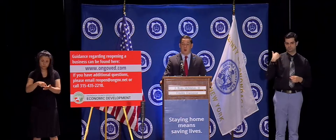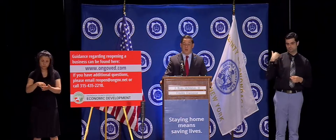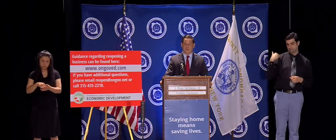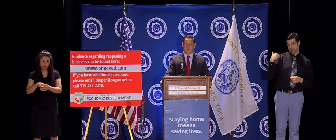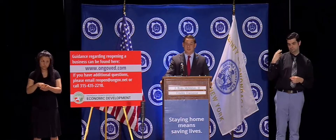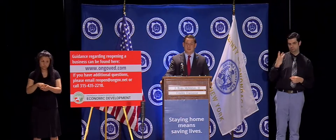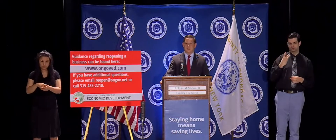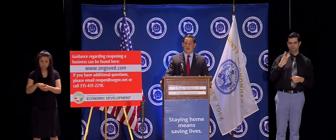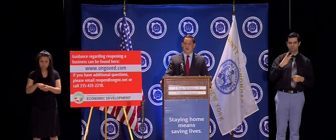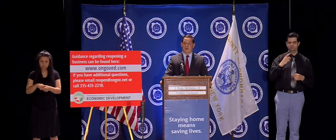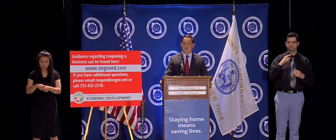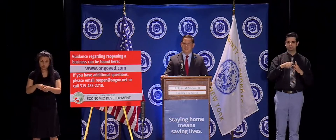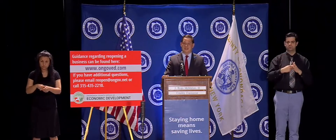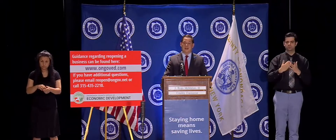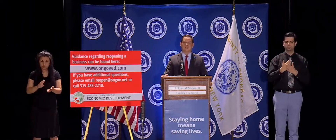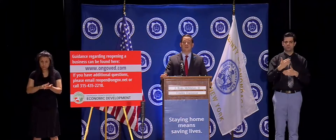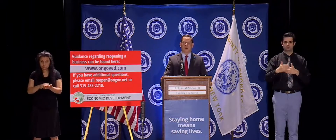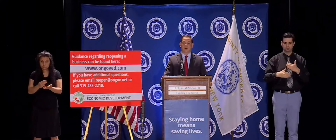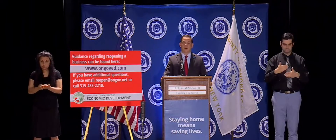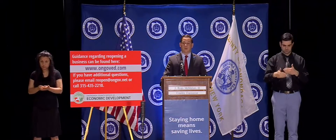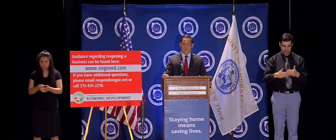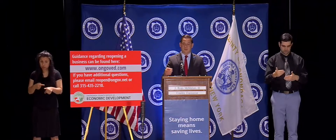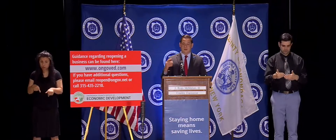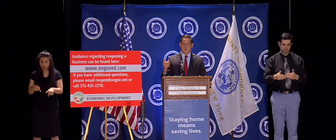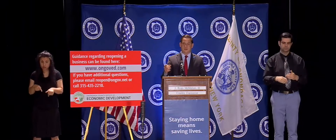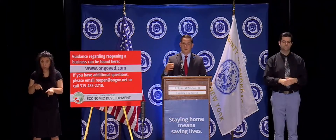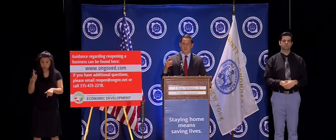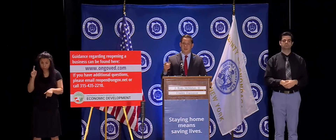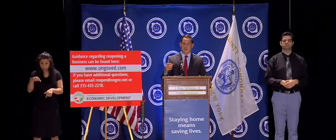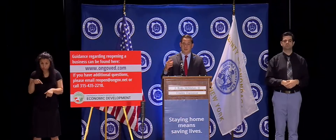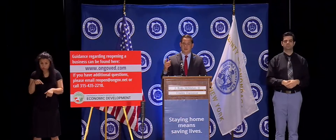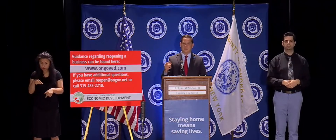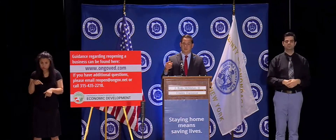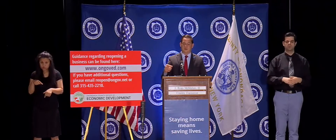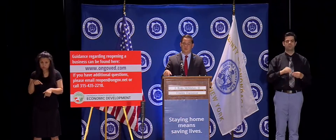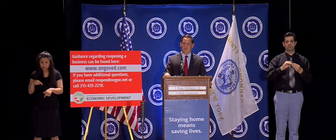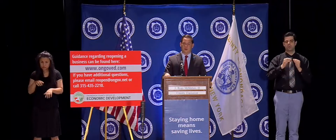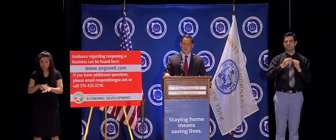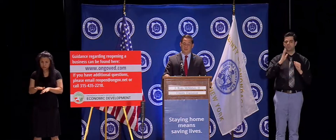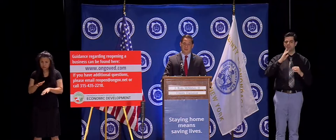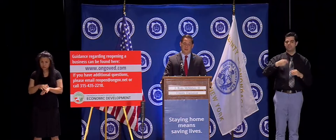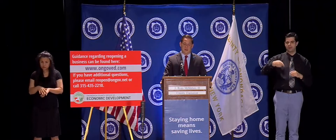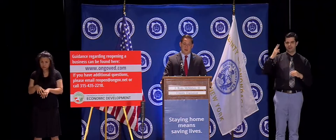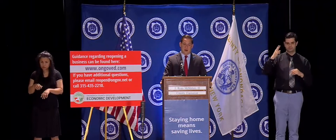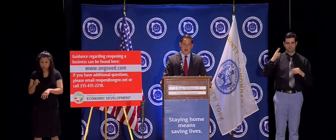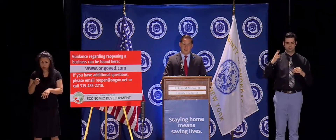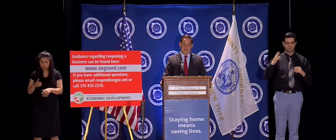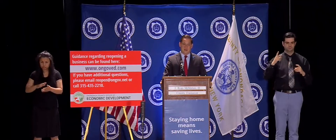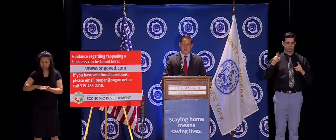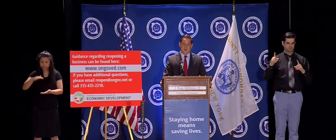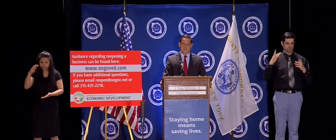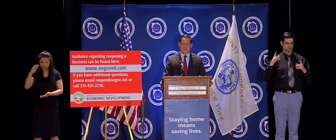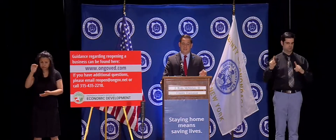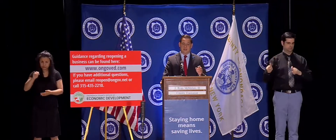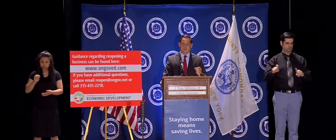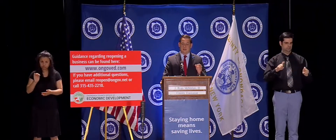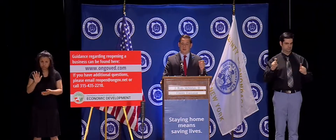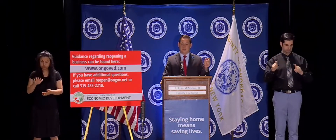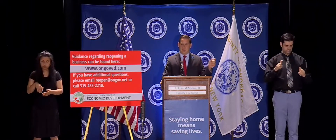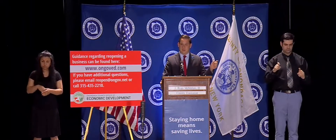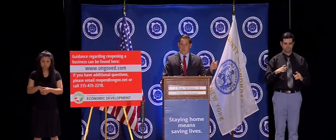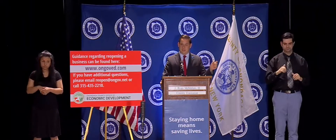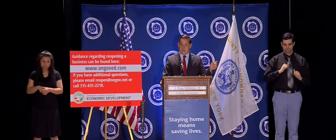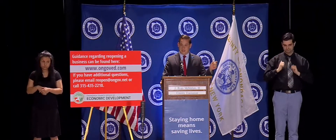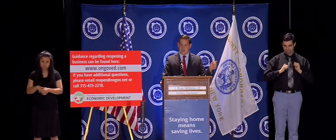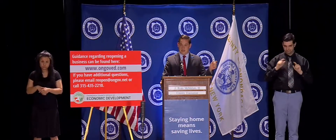very large, maybe today and tomorrow, with these nursing homes getting it done in the first 4 days. And the state did a